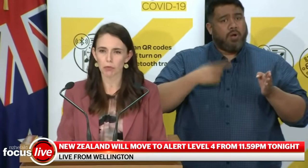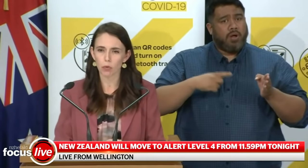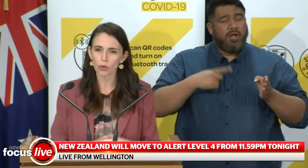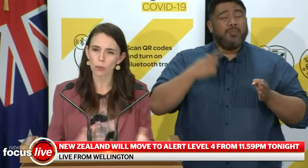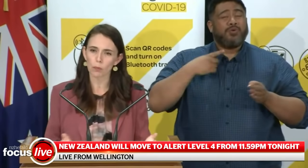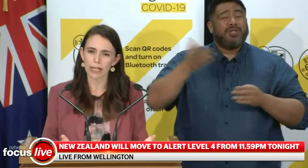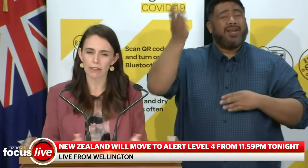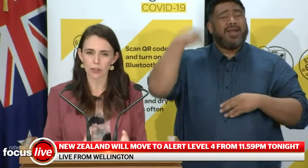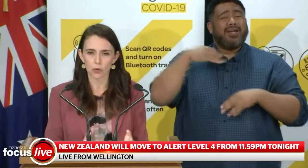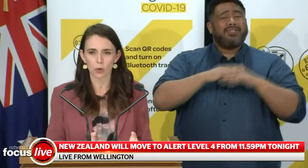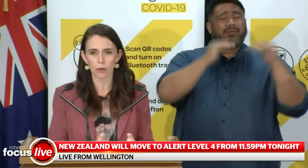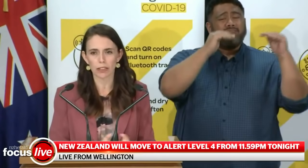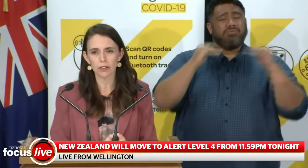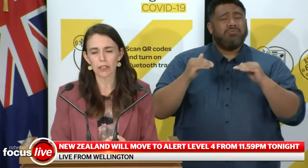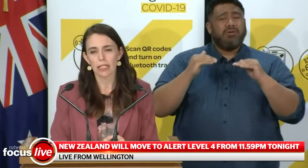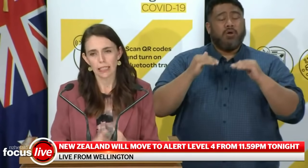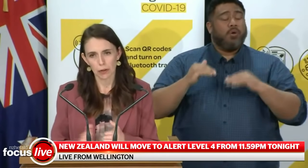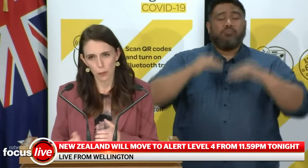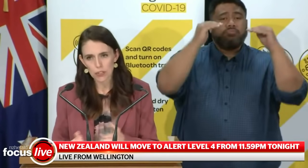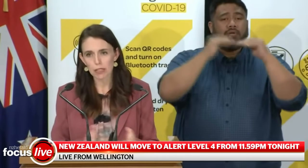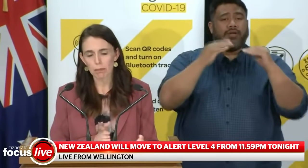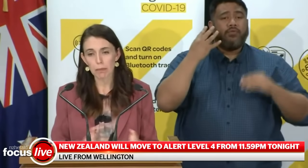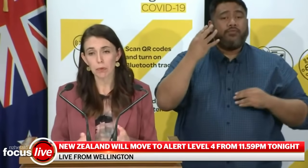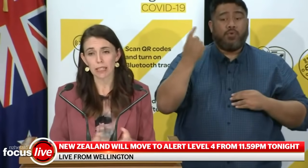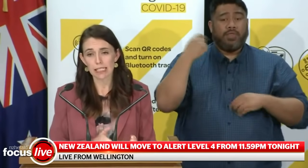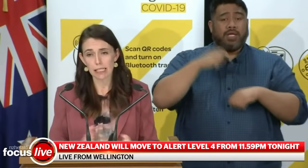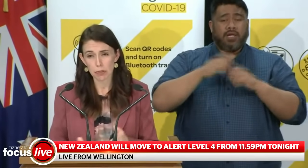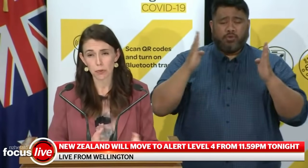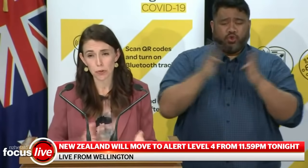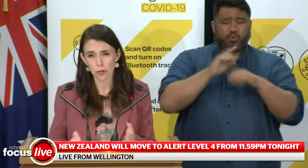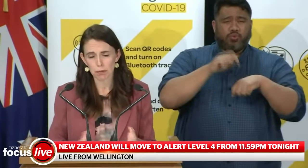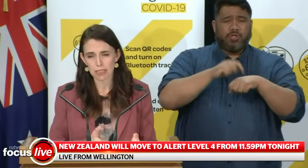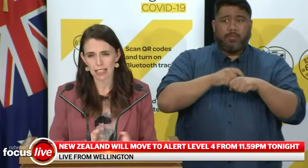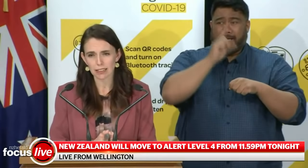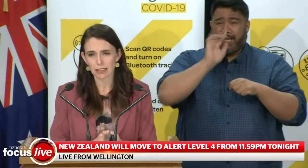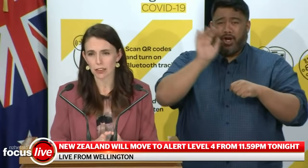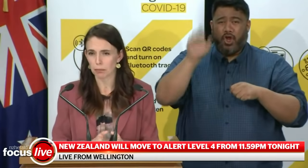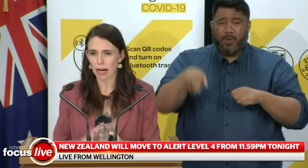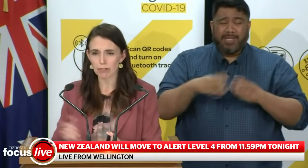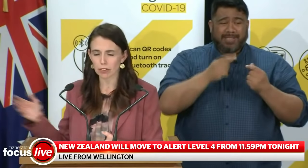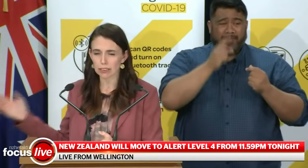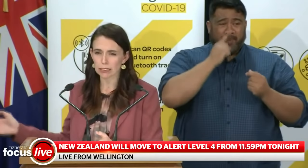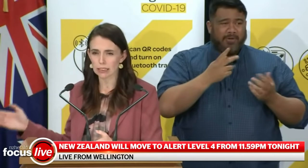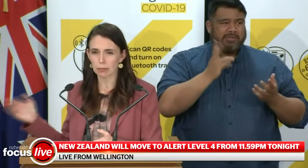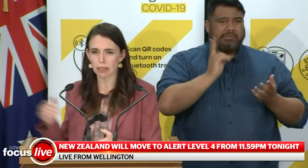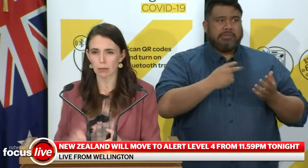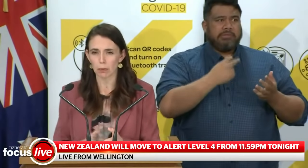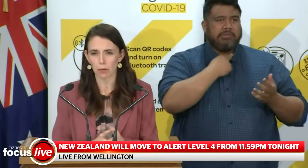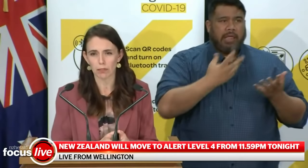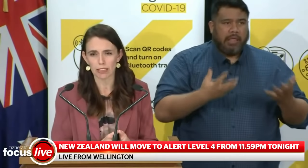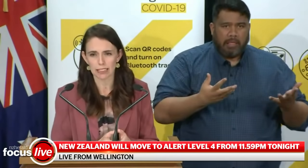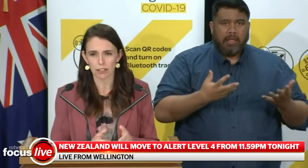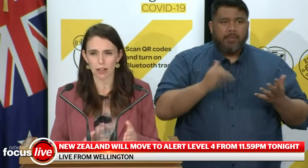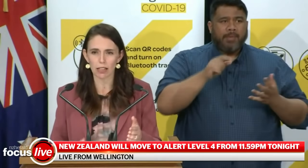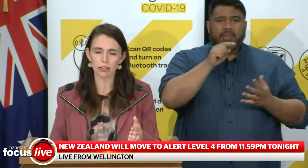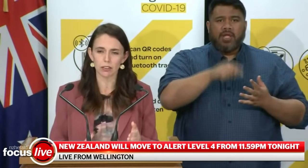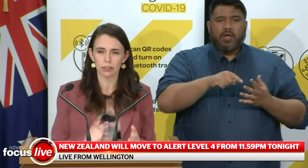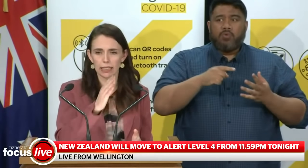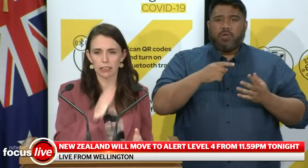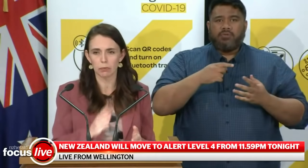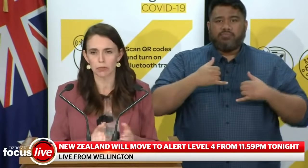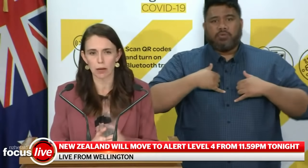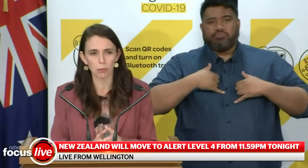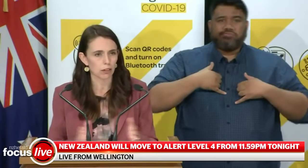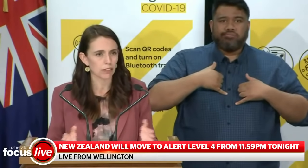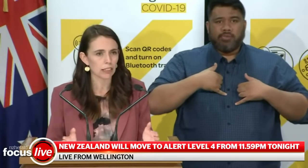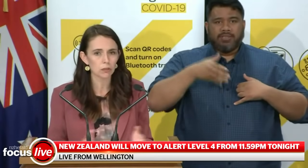alert level 4 that when we gave a shorter window, there were some people in exceptional circumstances who may, for instance, been at the bottom of the South Island who